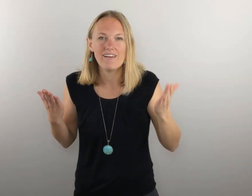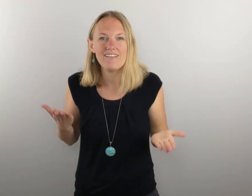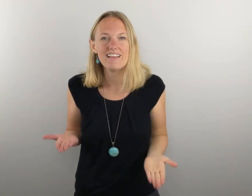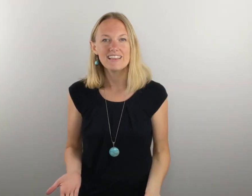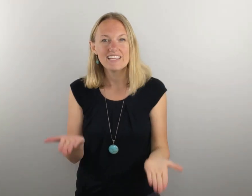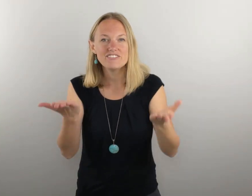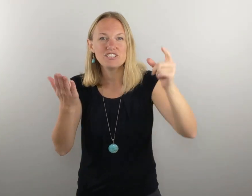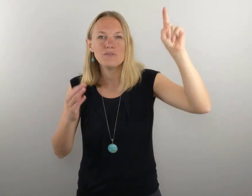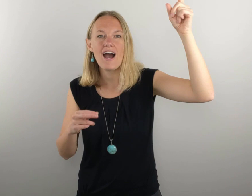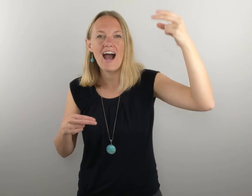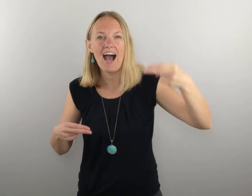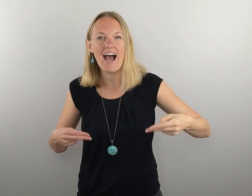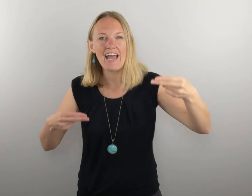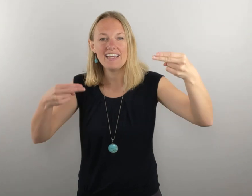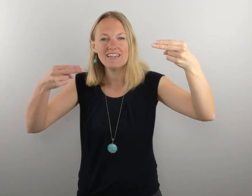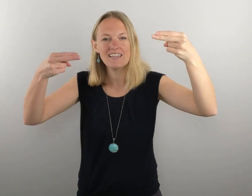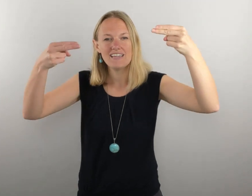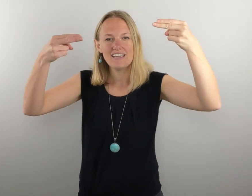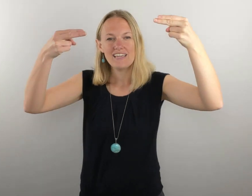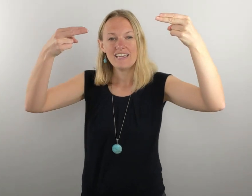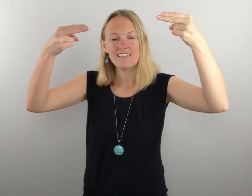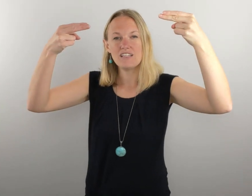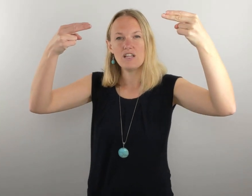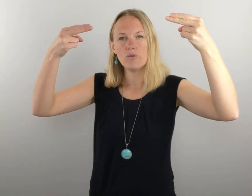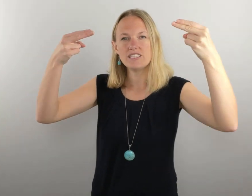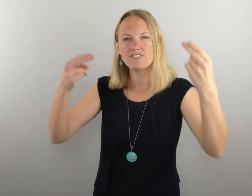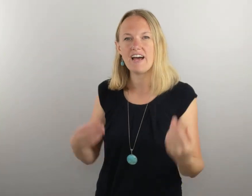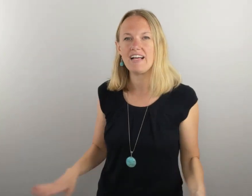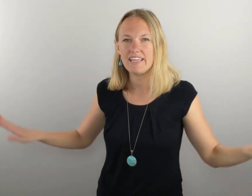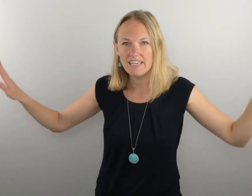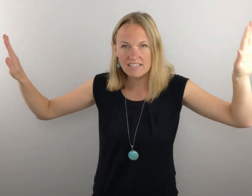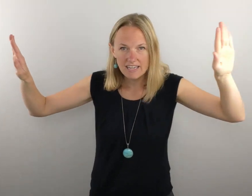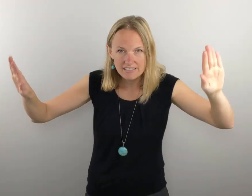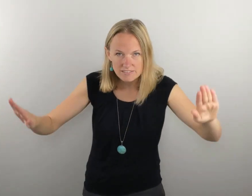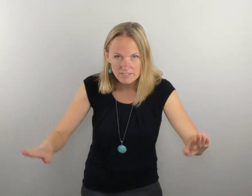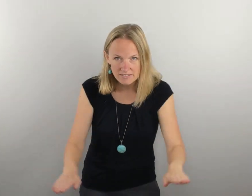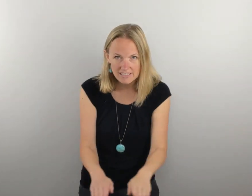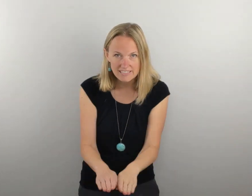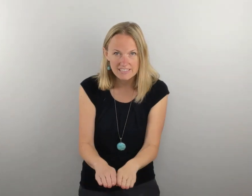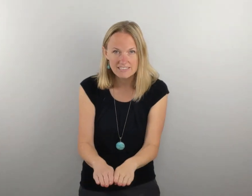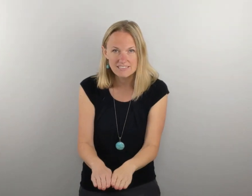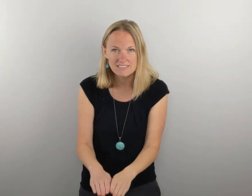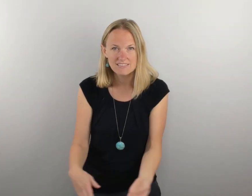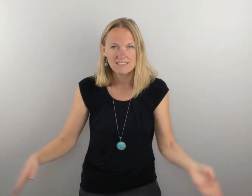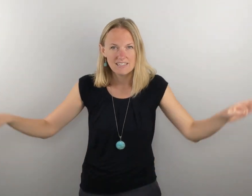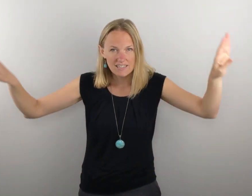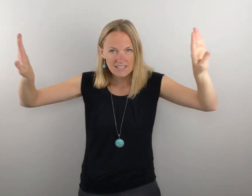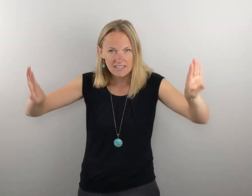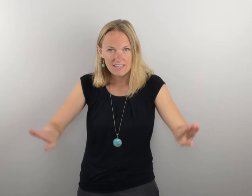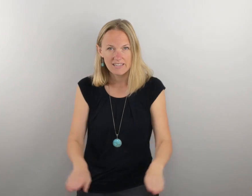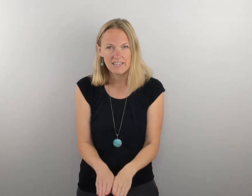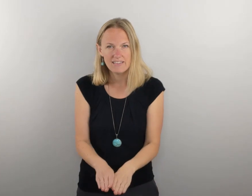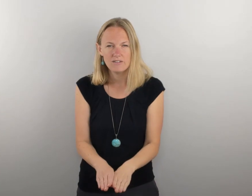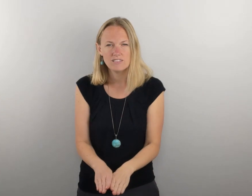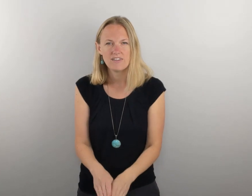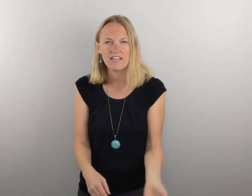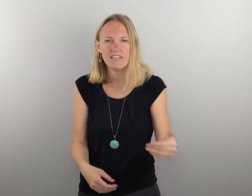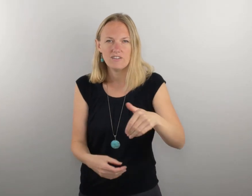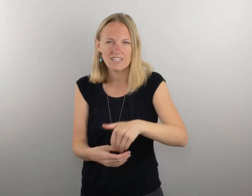will lift you high in the lowest valley. Okay, so like this. Okay, lowest valley. You can